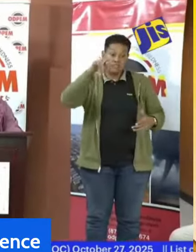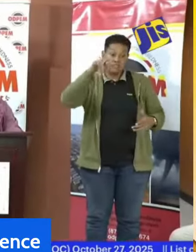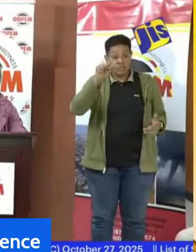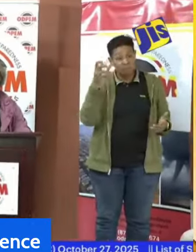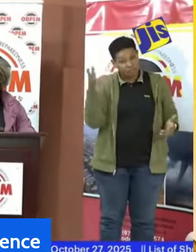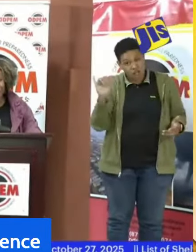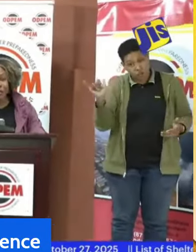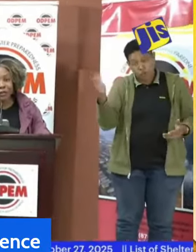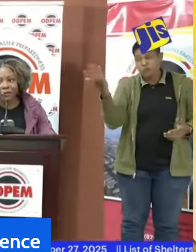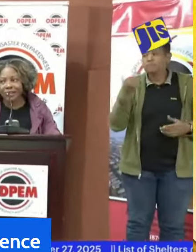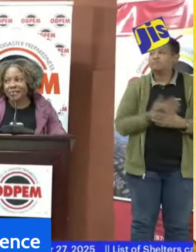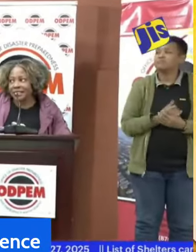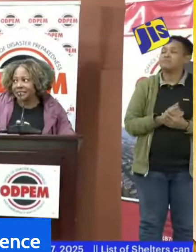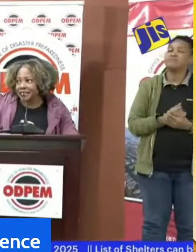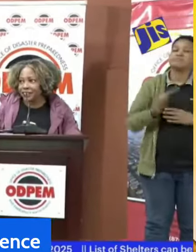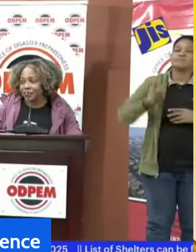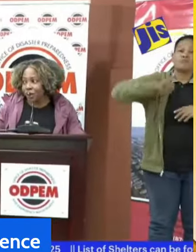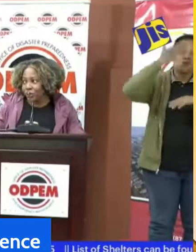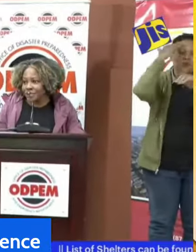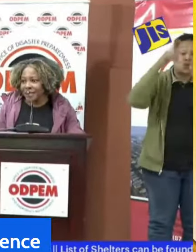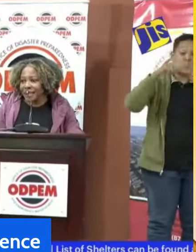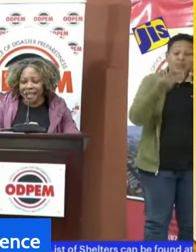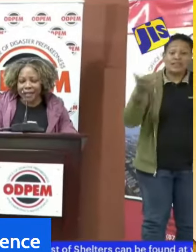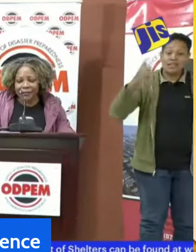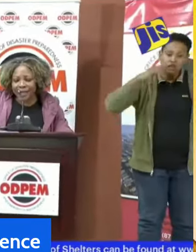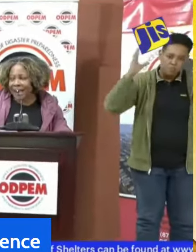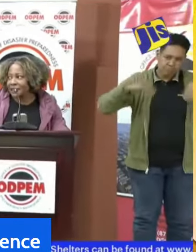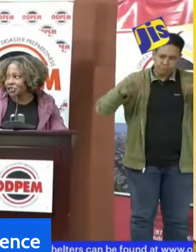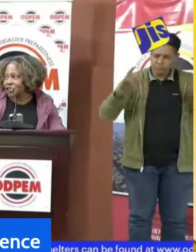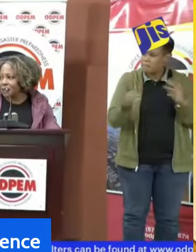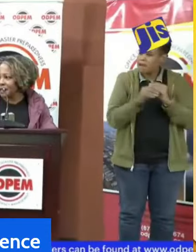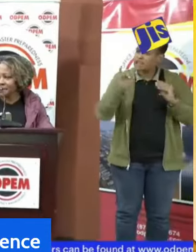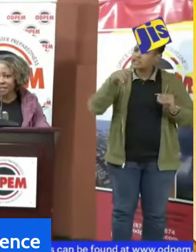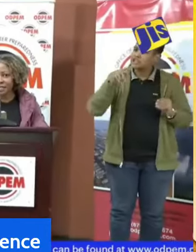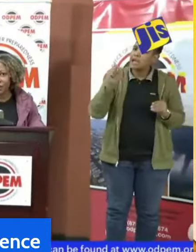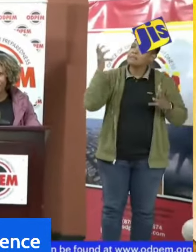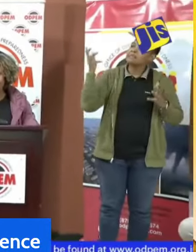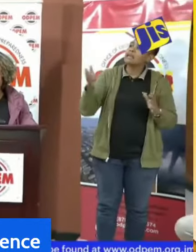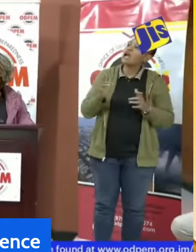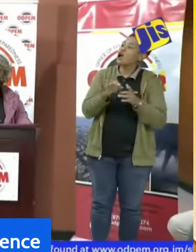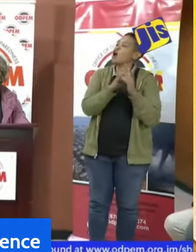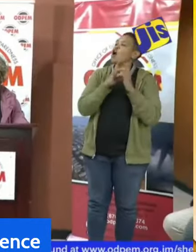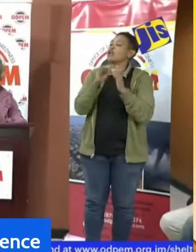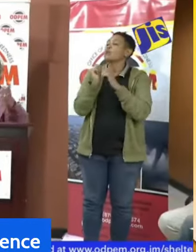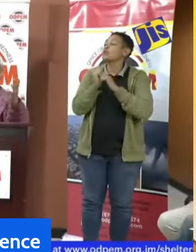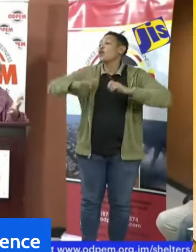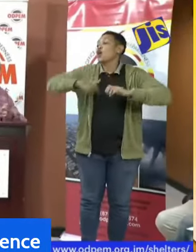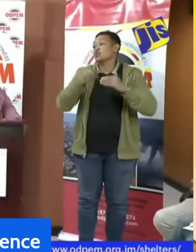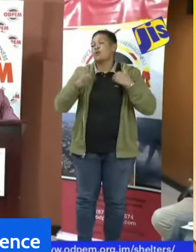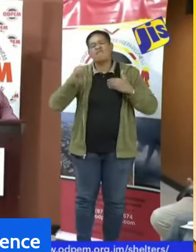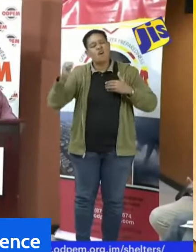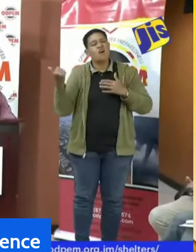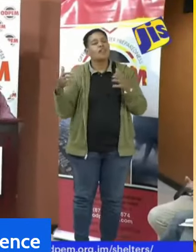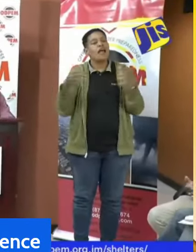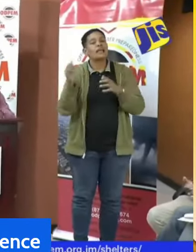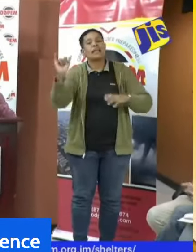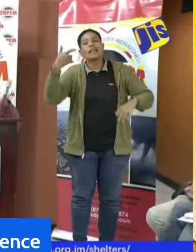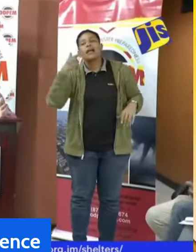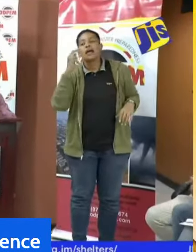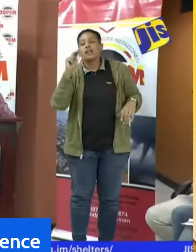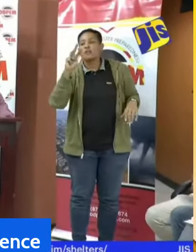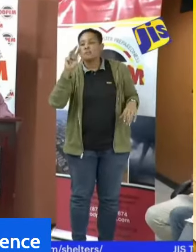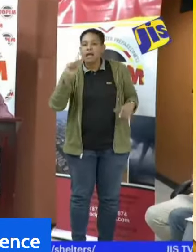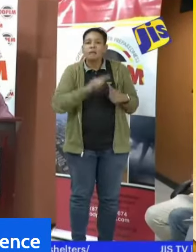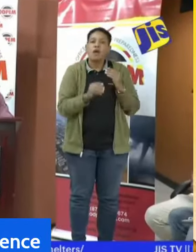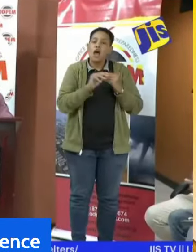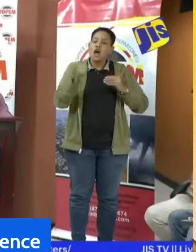here. So we know when things are down, and JPS is coordinating with us. We have other entities like the NWA